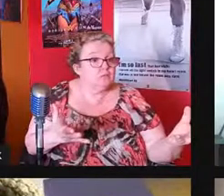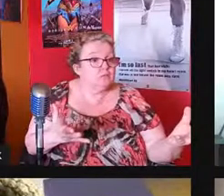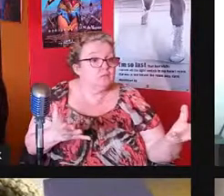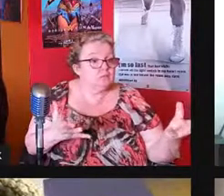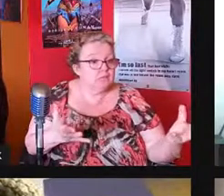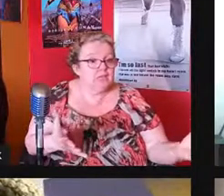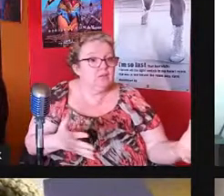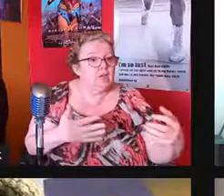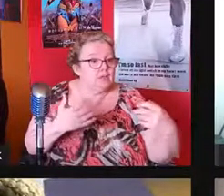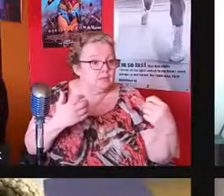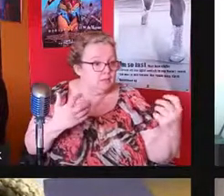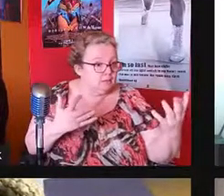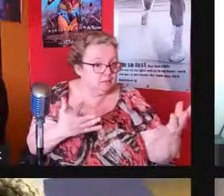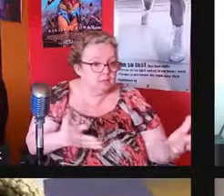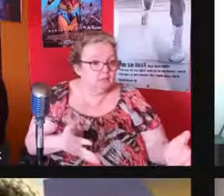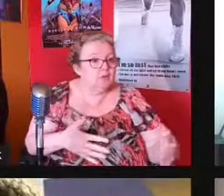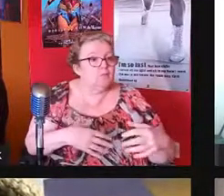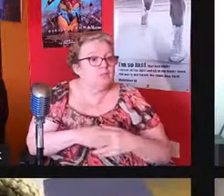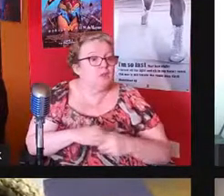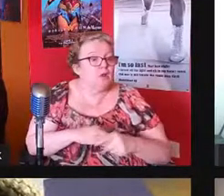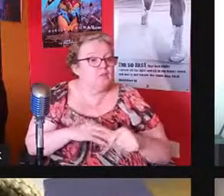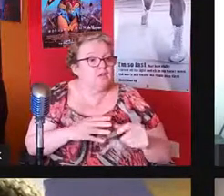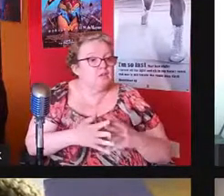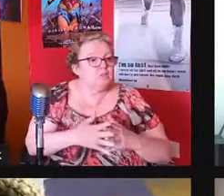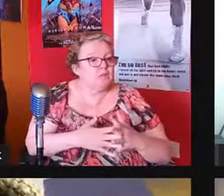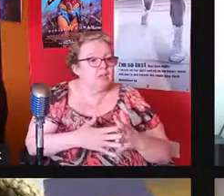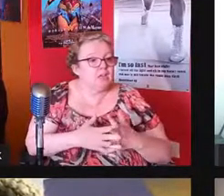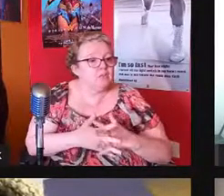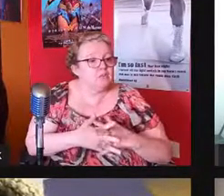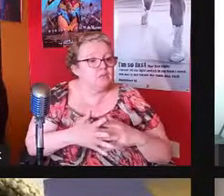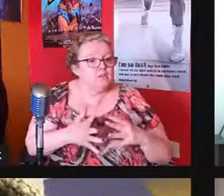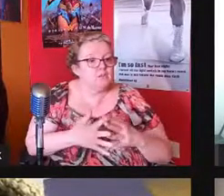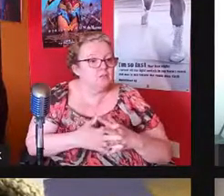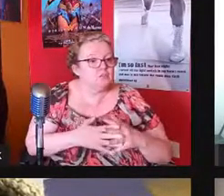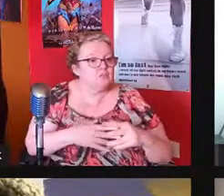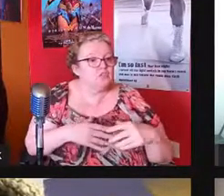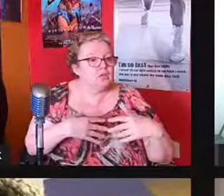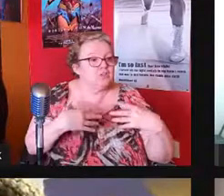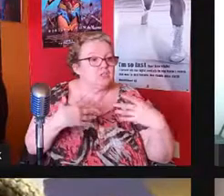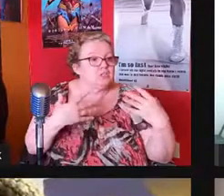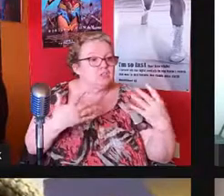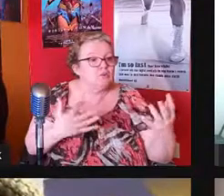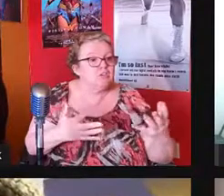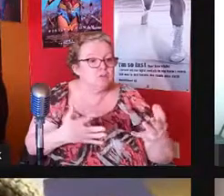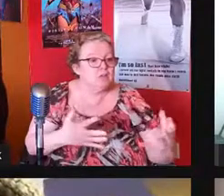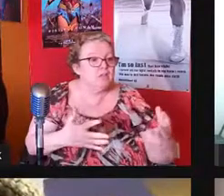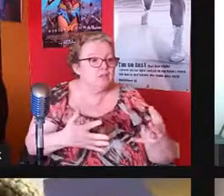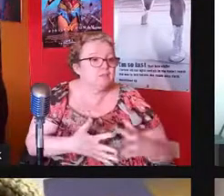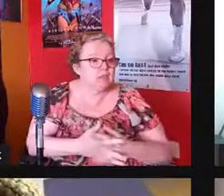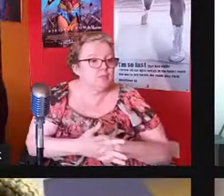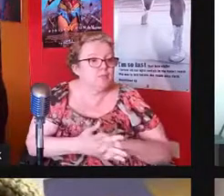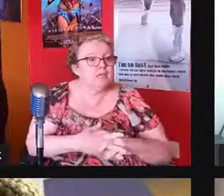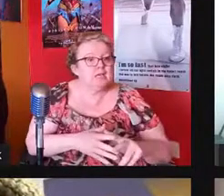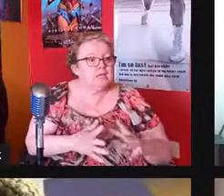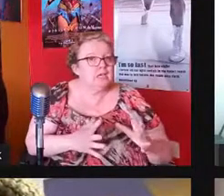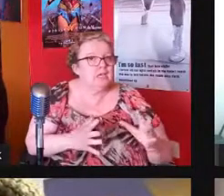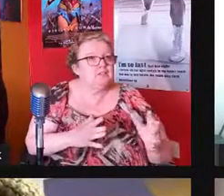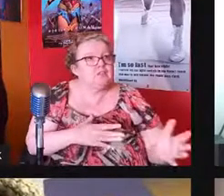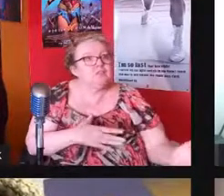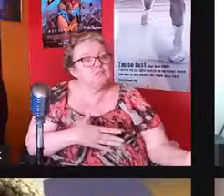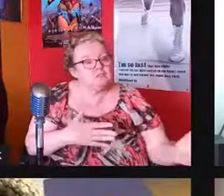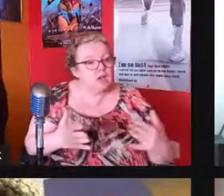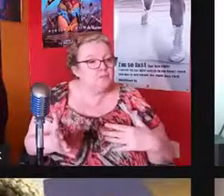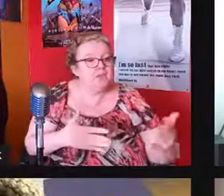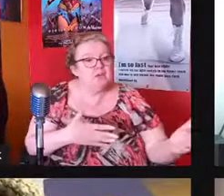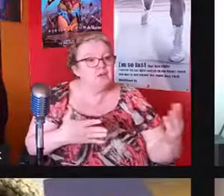used, the internet and the, you know, coming together with the Anchorage Concert Association, and you can make things happen. It